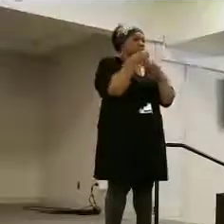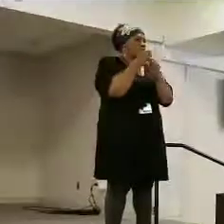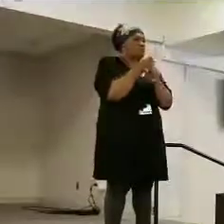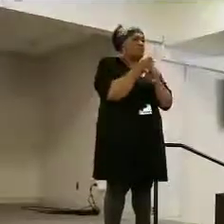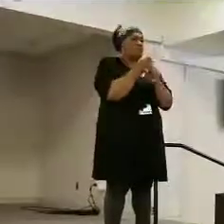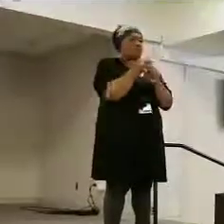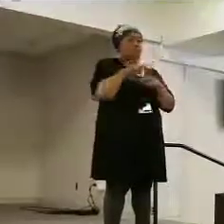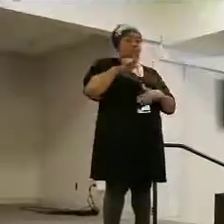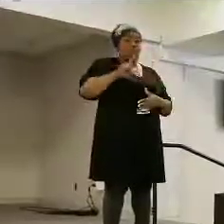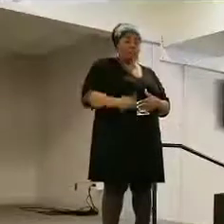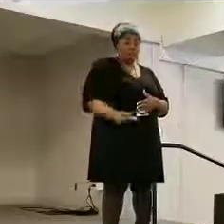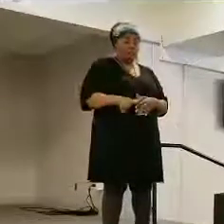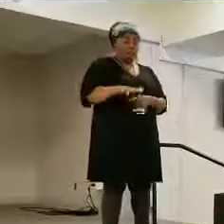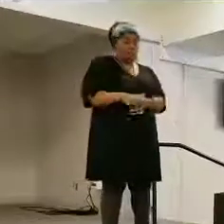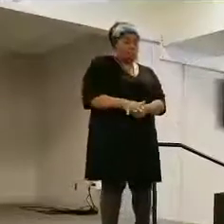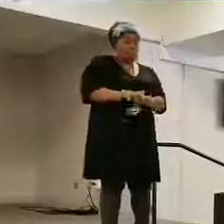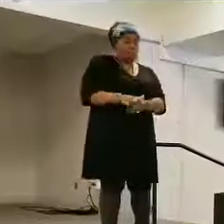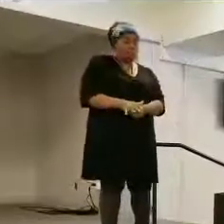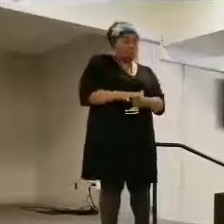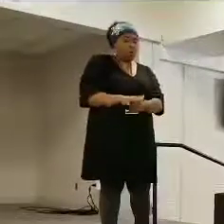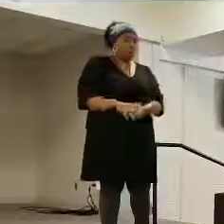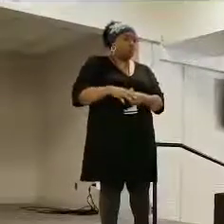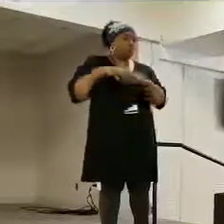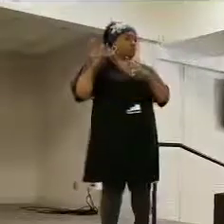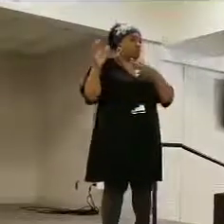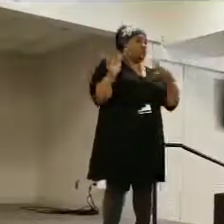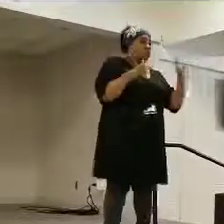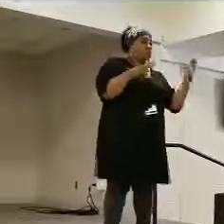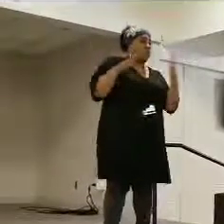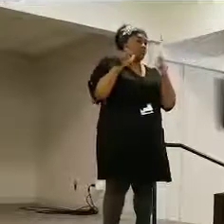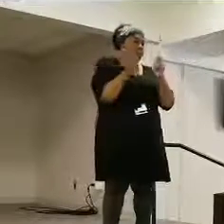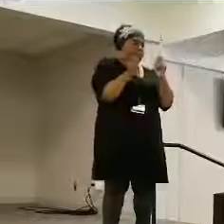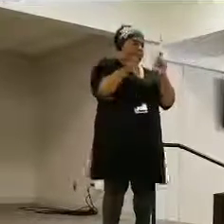low pressure center and wind speeds increase.